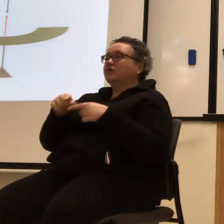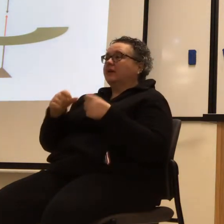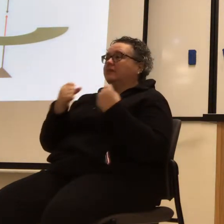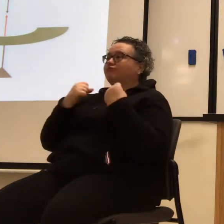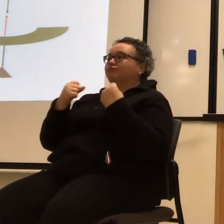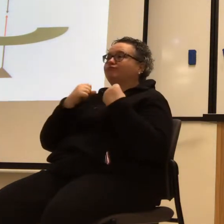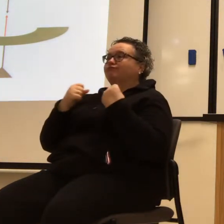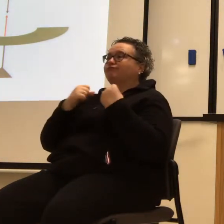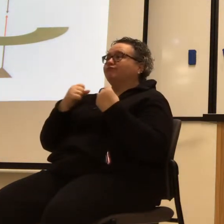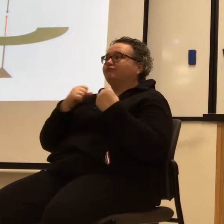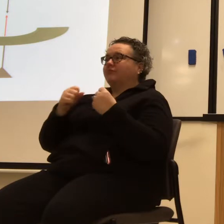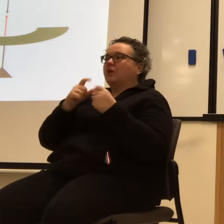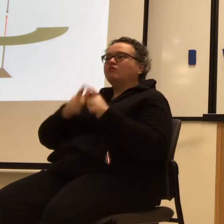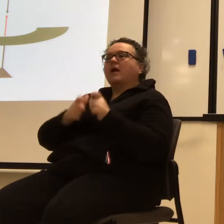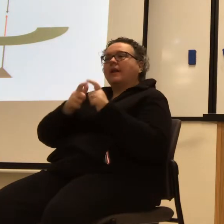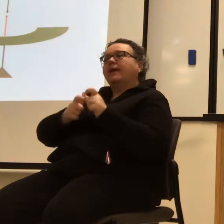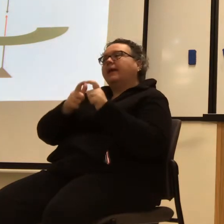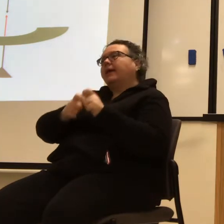okay?